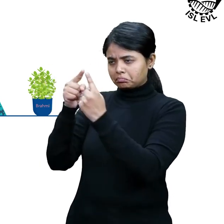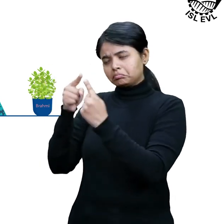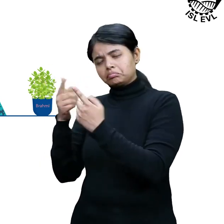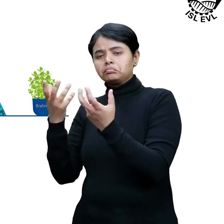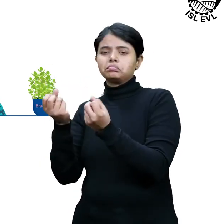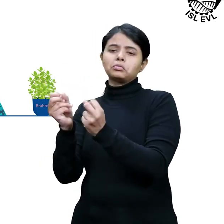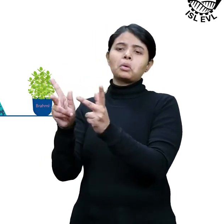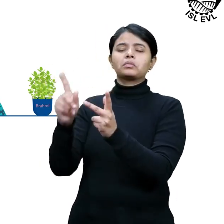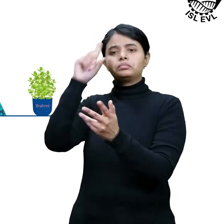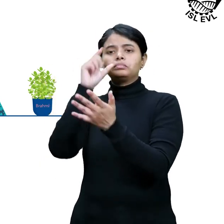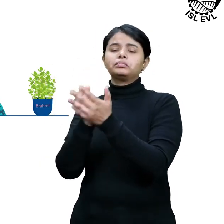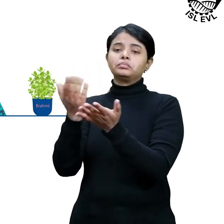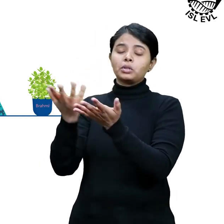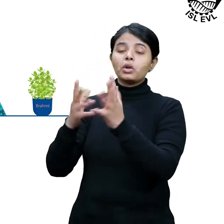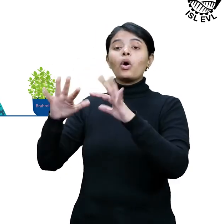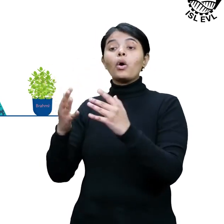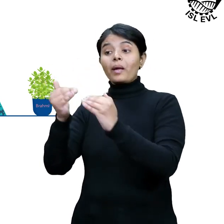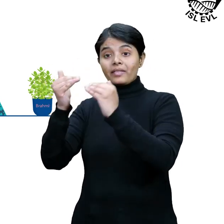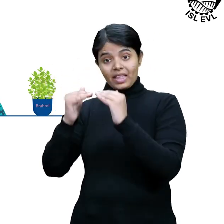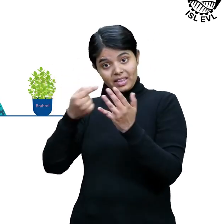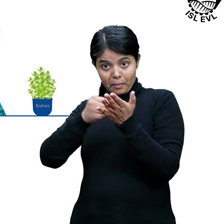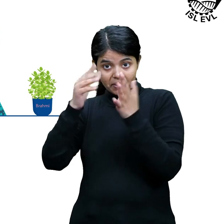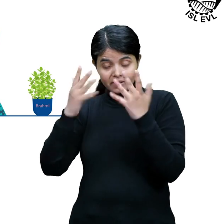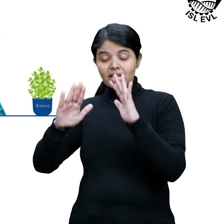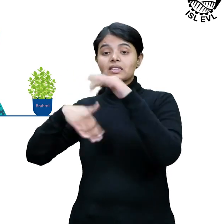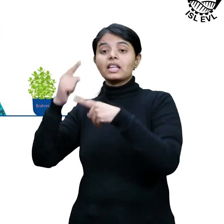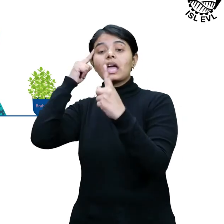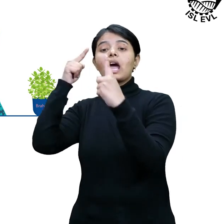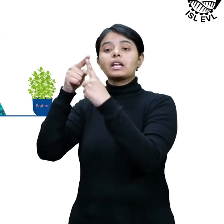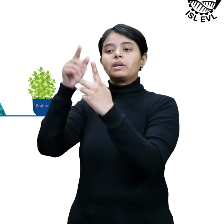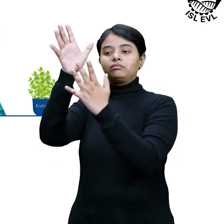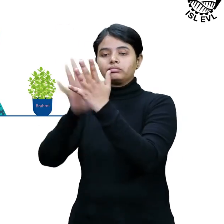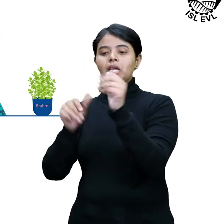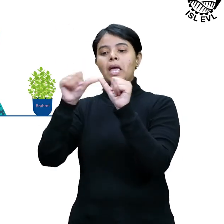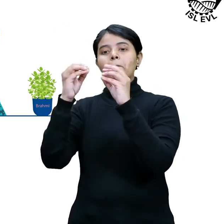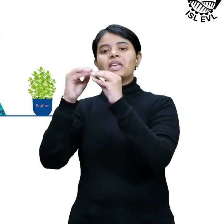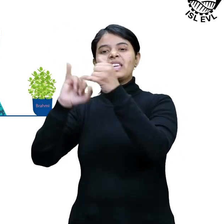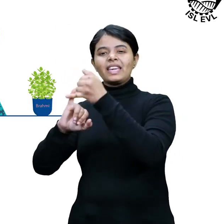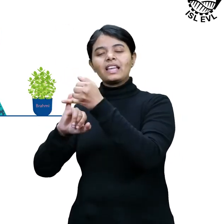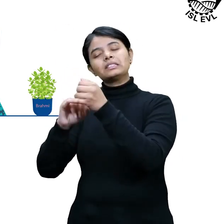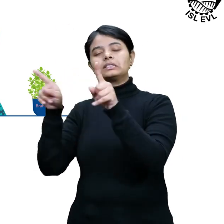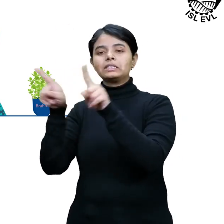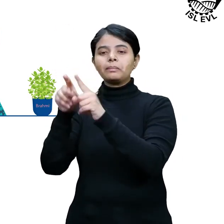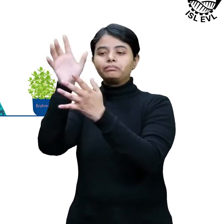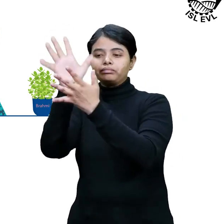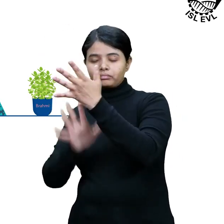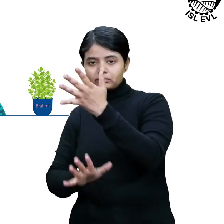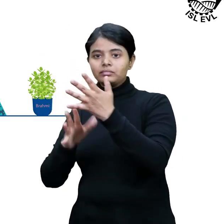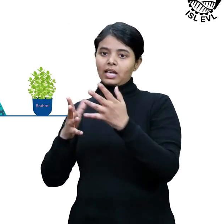status. These permissions will be in form of a benefit sharing agreement or an ABS